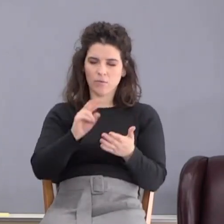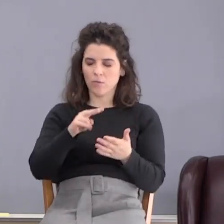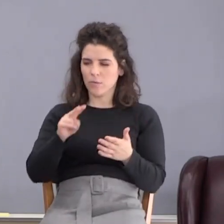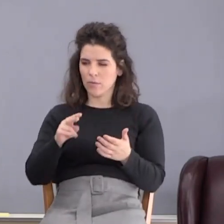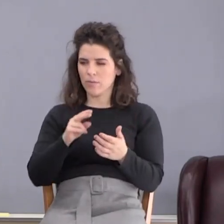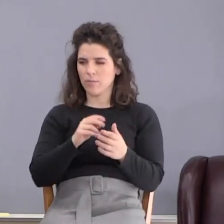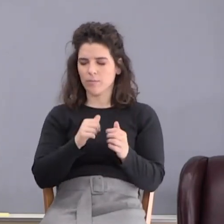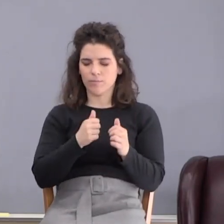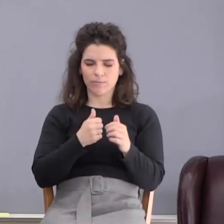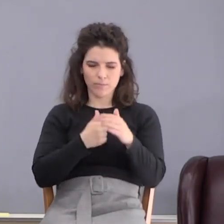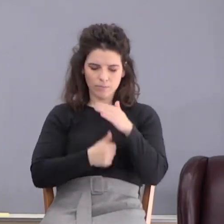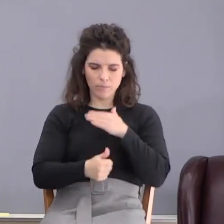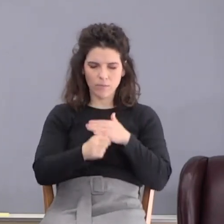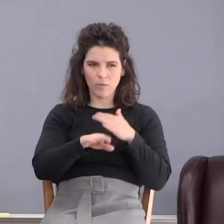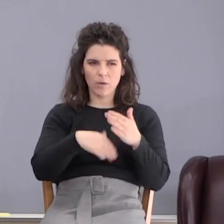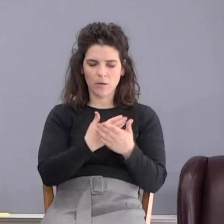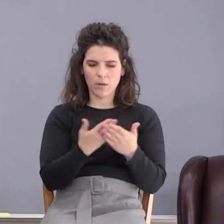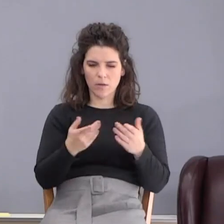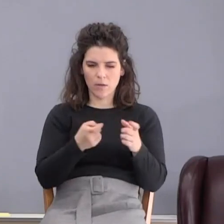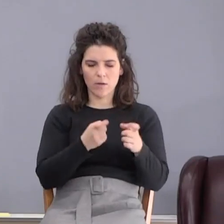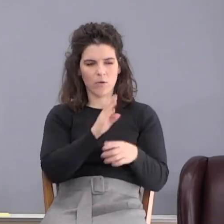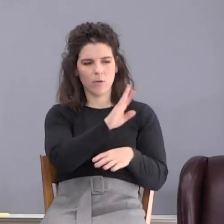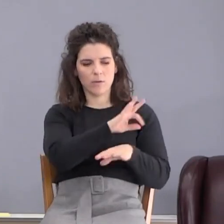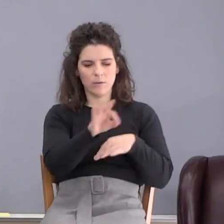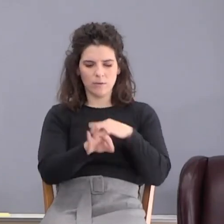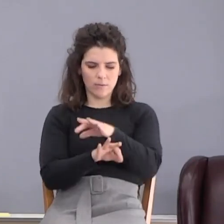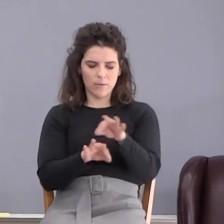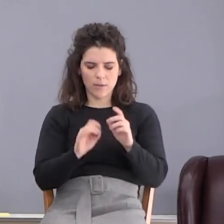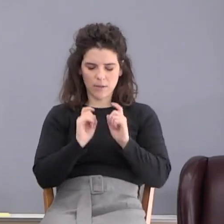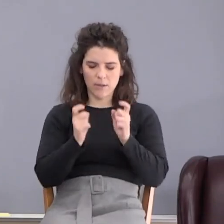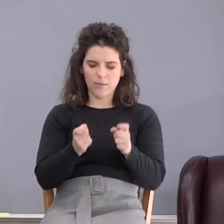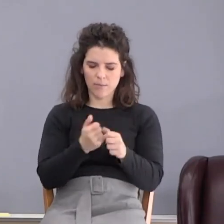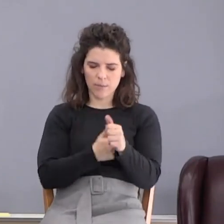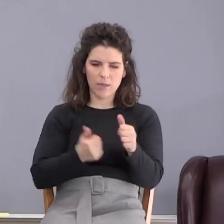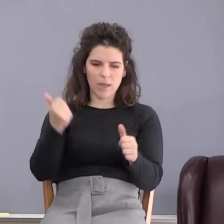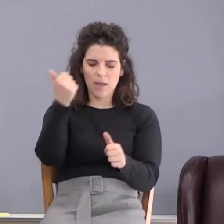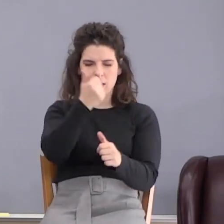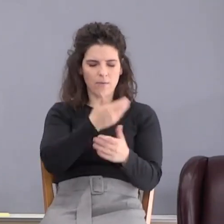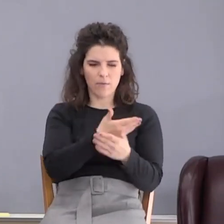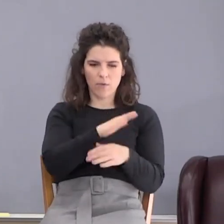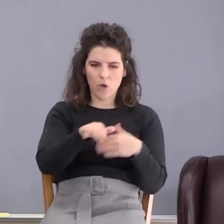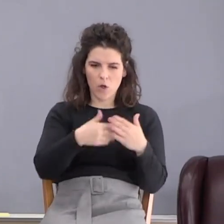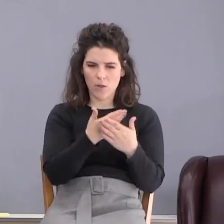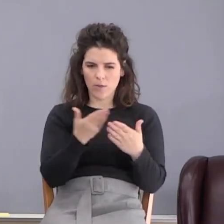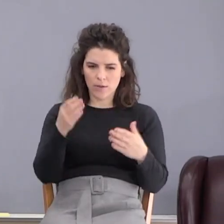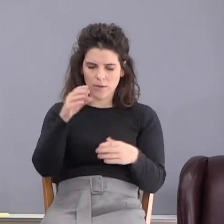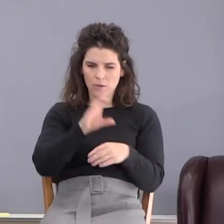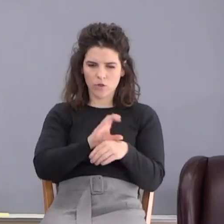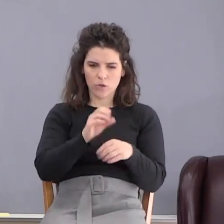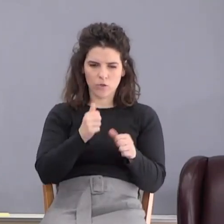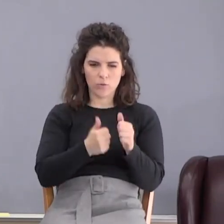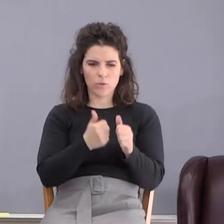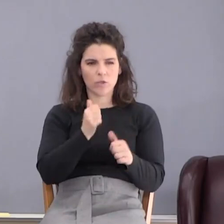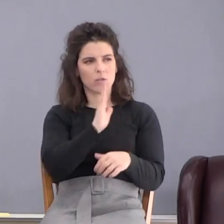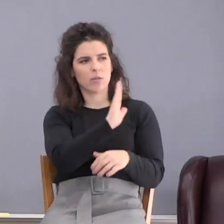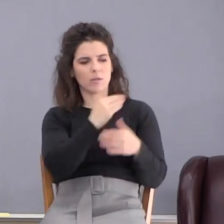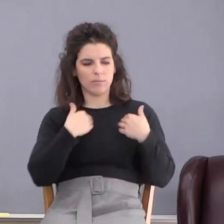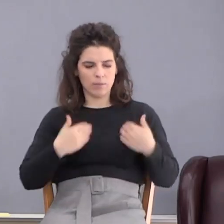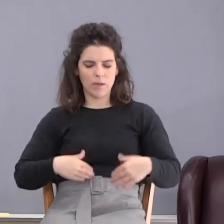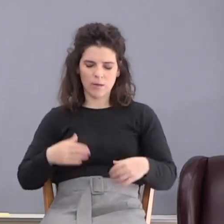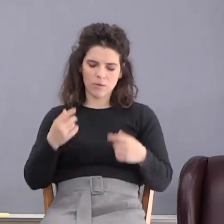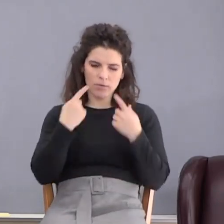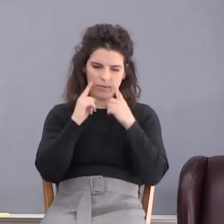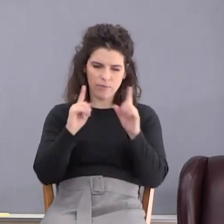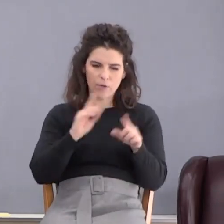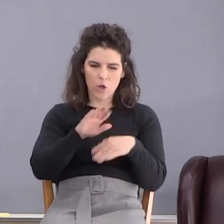things under his feet and gave him to be the head over all things to the church, which is his body, the fullness of him that filleth all in all. In order for you and I to